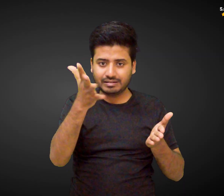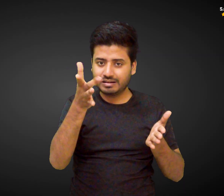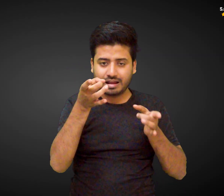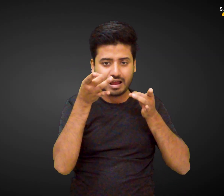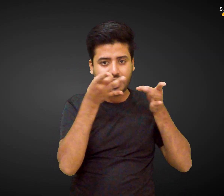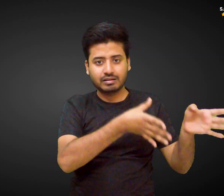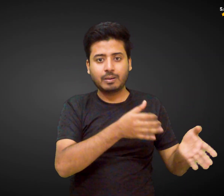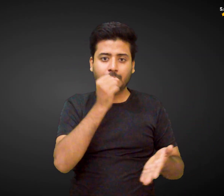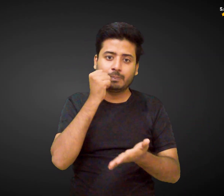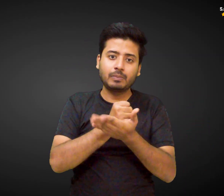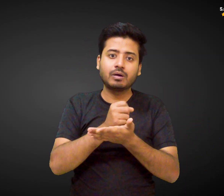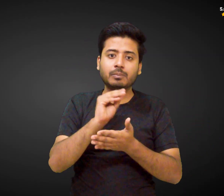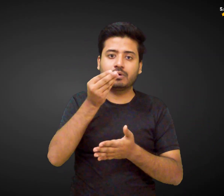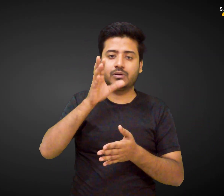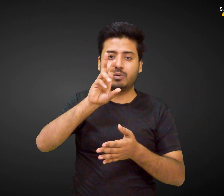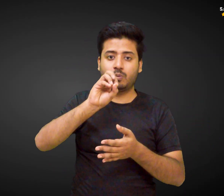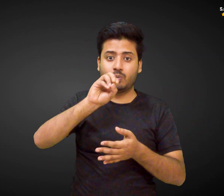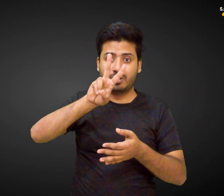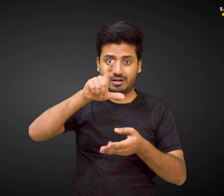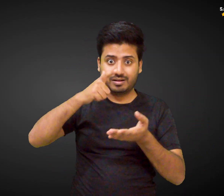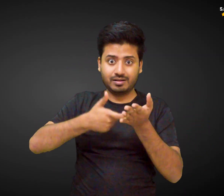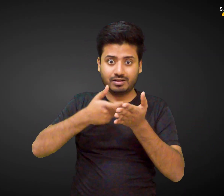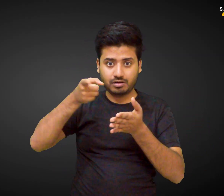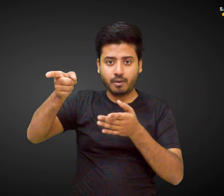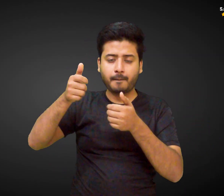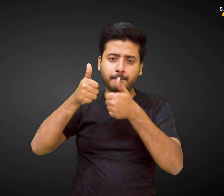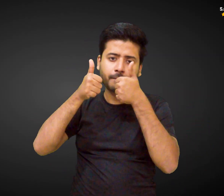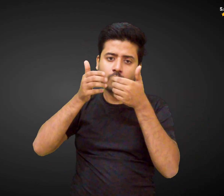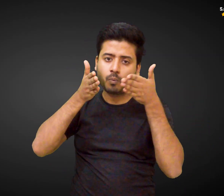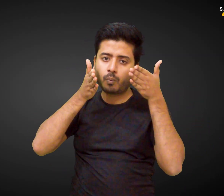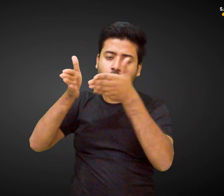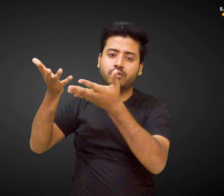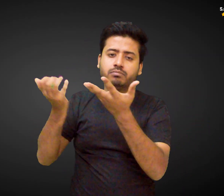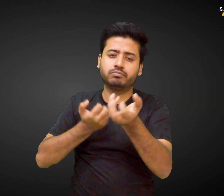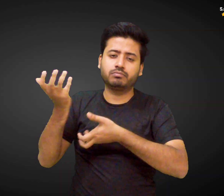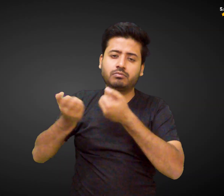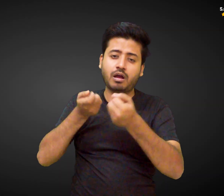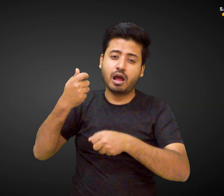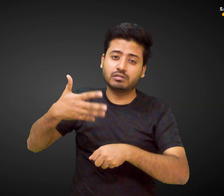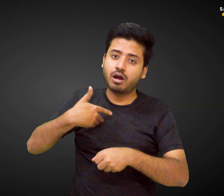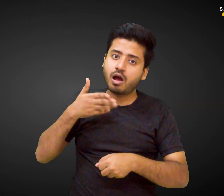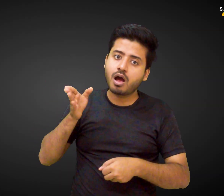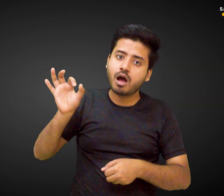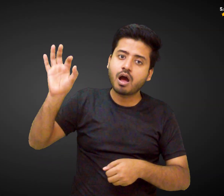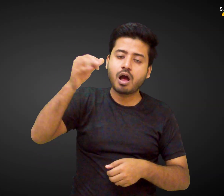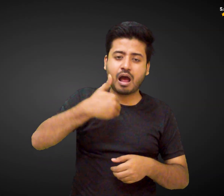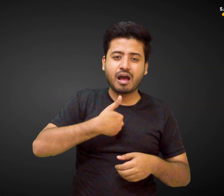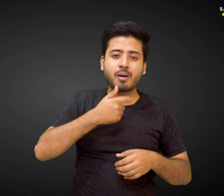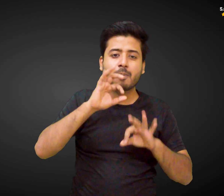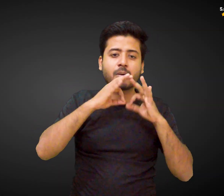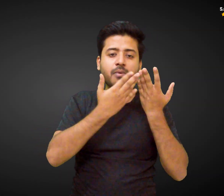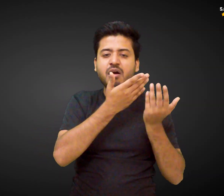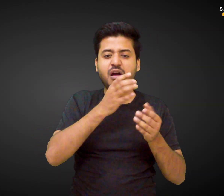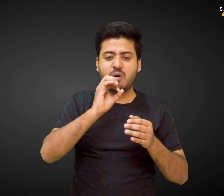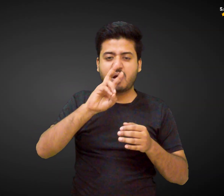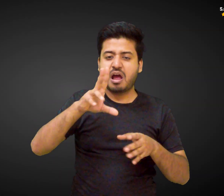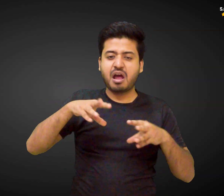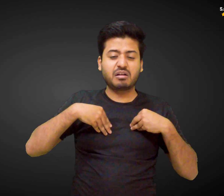fats, antioxidants, and vitamins, and has numerous health benefits, including supporting heart health and reducing